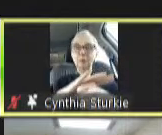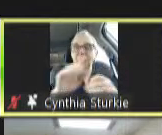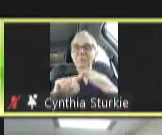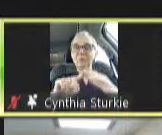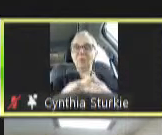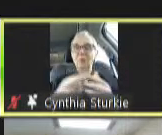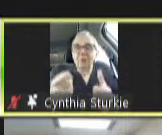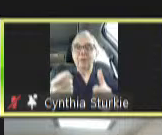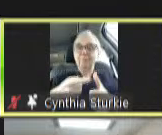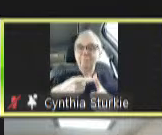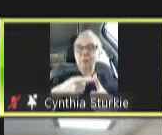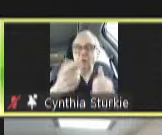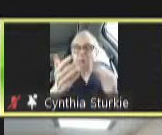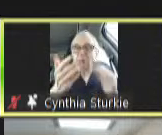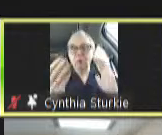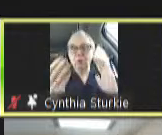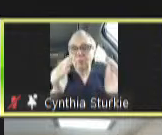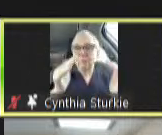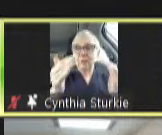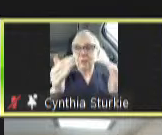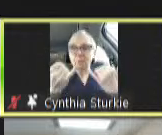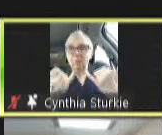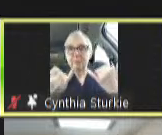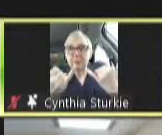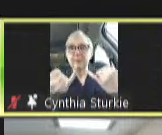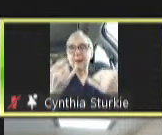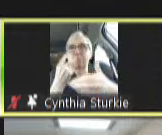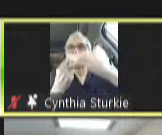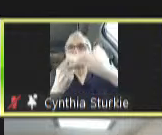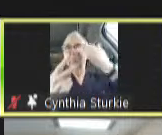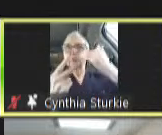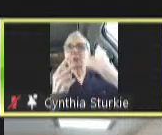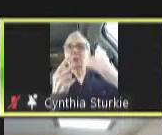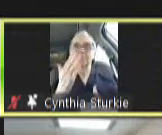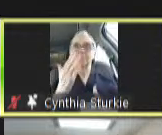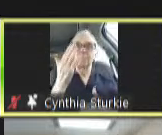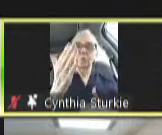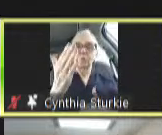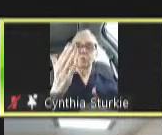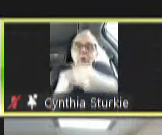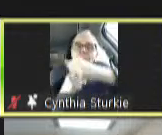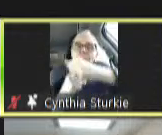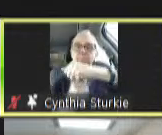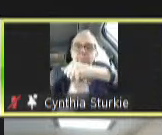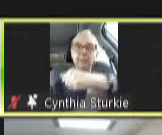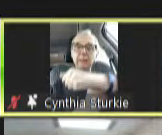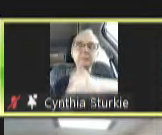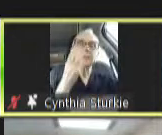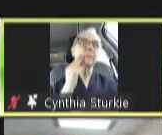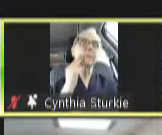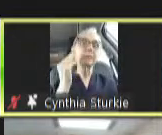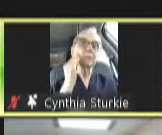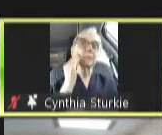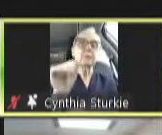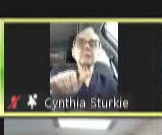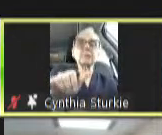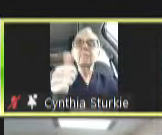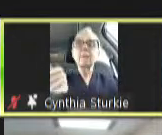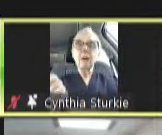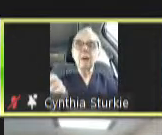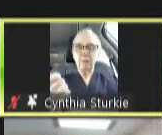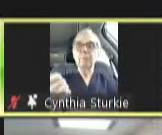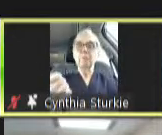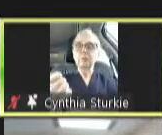allow us to compare sort of where we are and project where we might be going based on the experience of some of those other locations. So here you